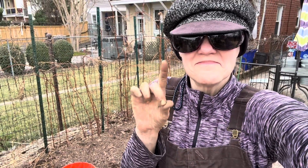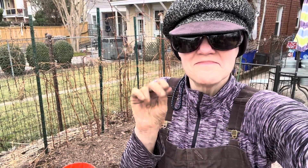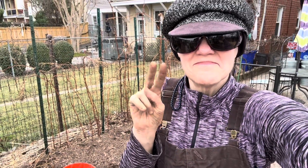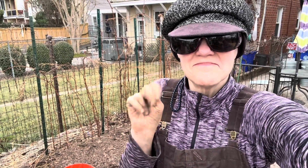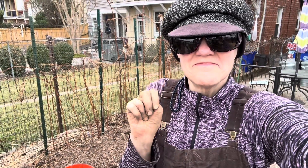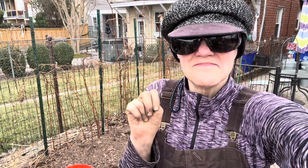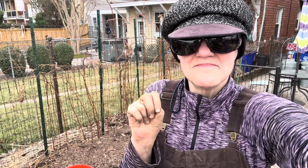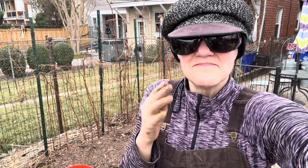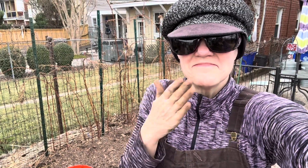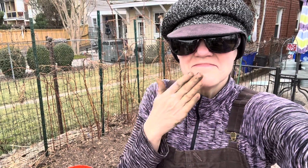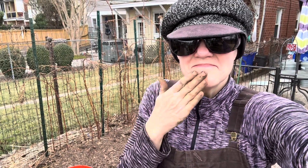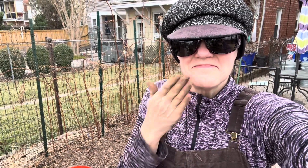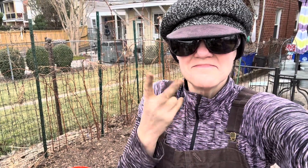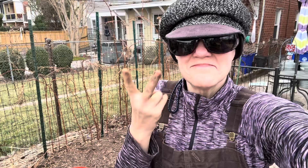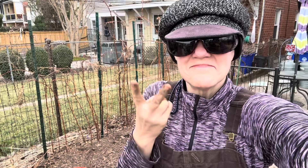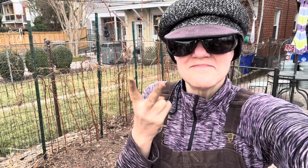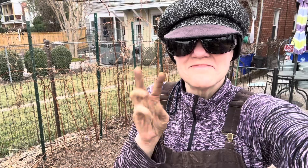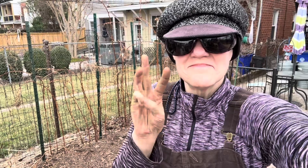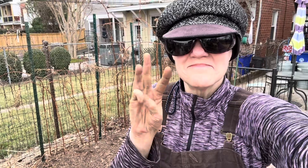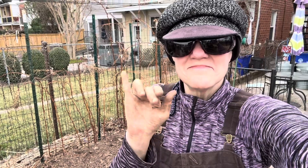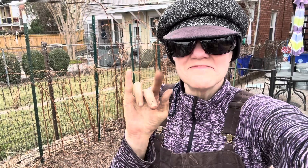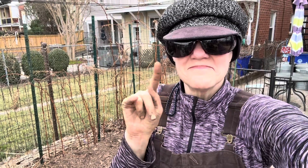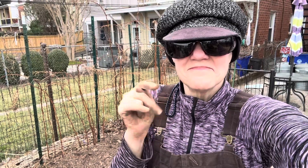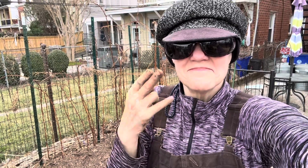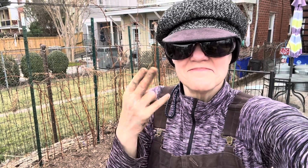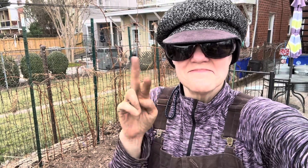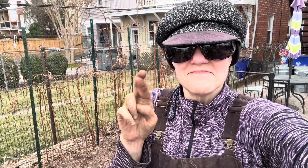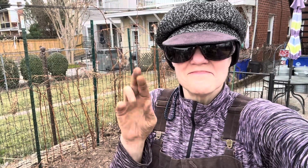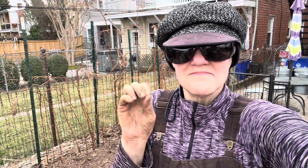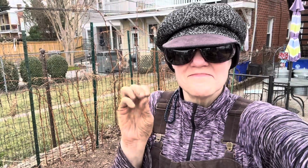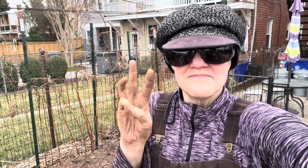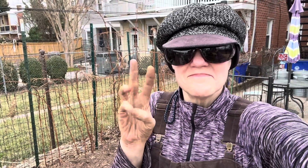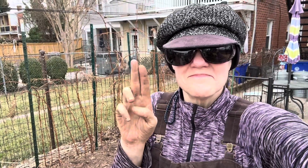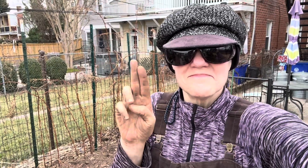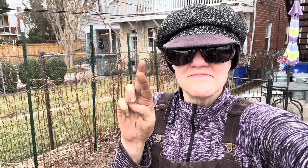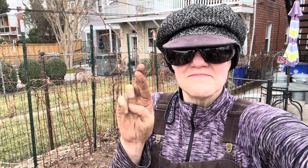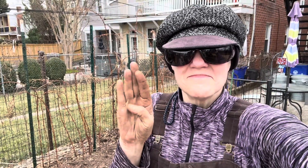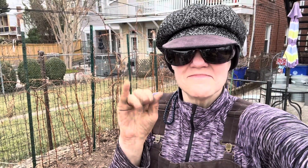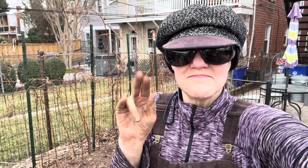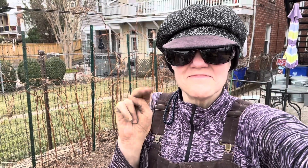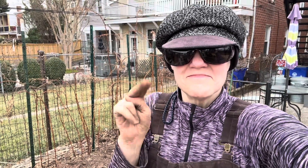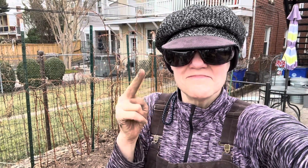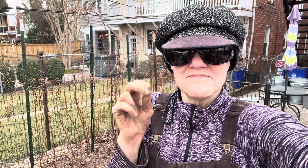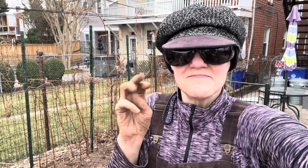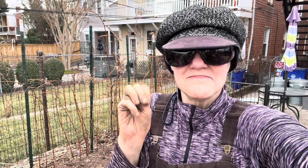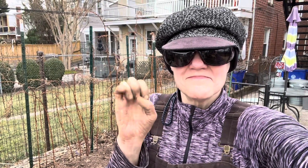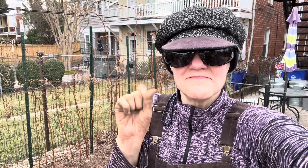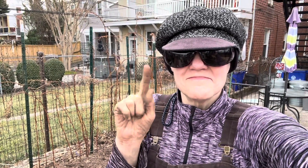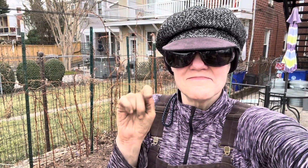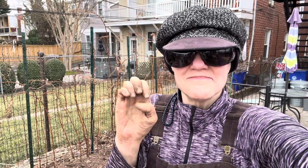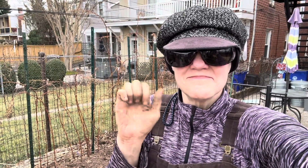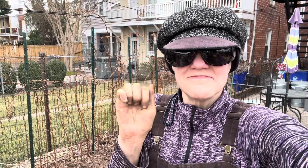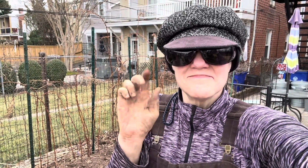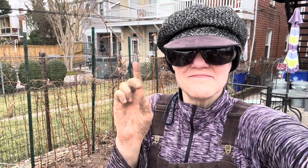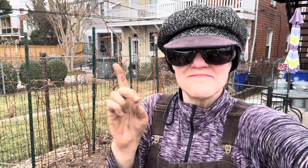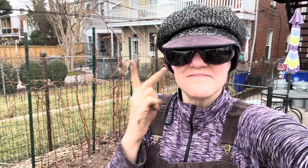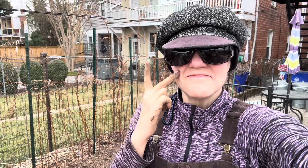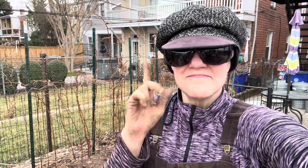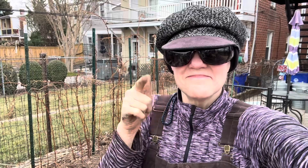garden. Thank you for visiting Withrow Urban Homestead. See you later. Bye-bye.